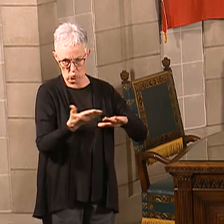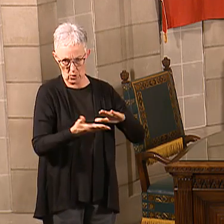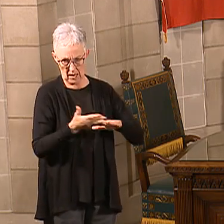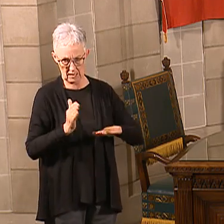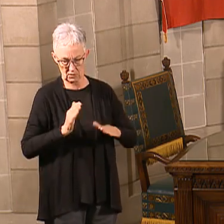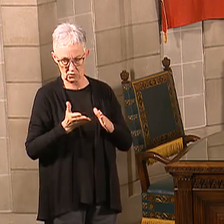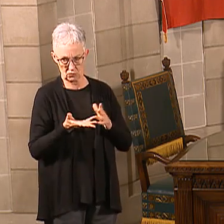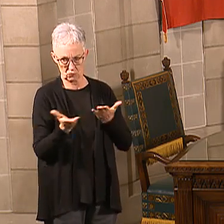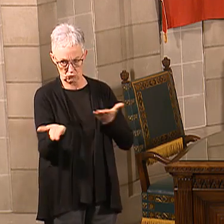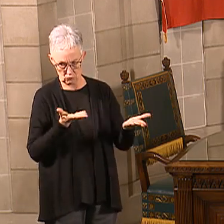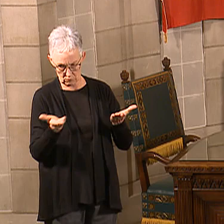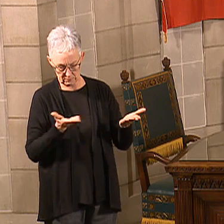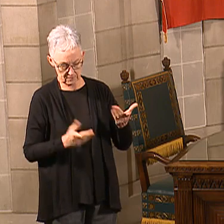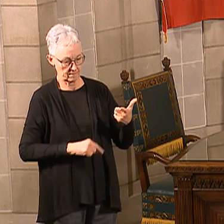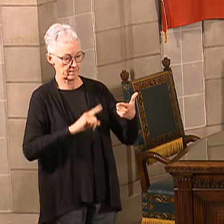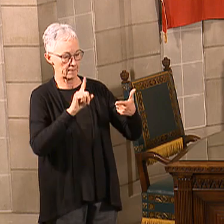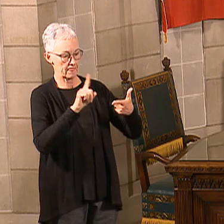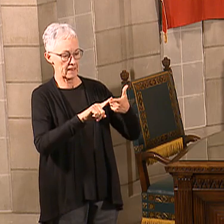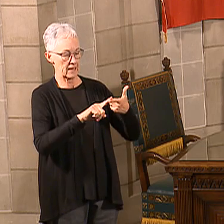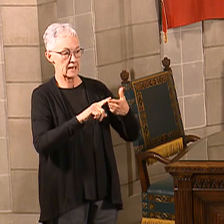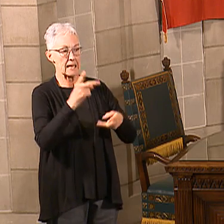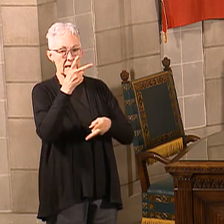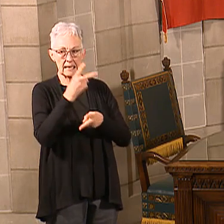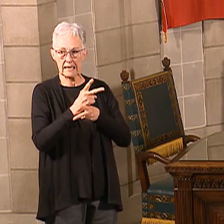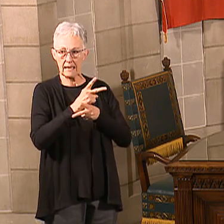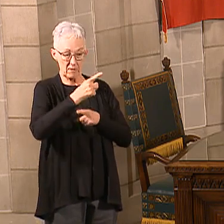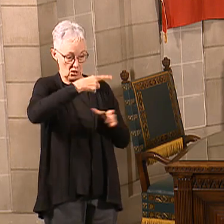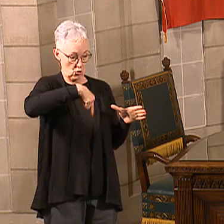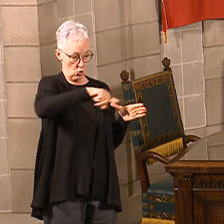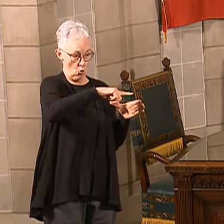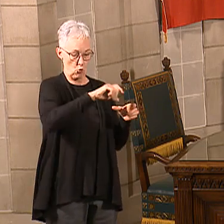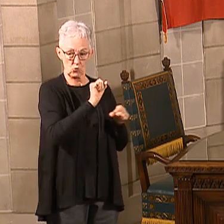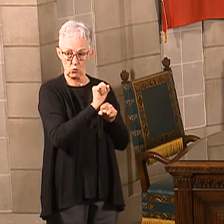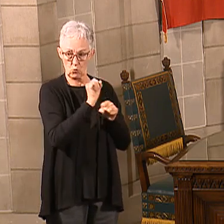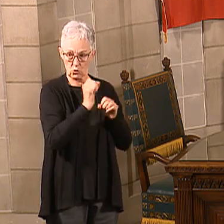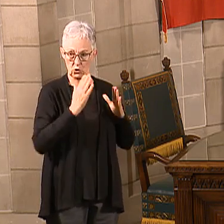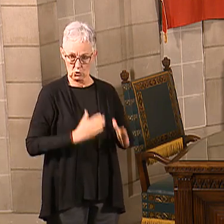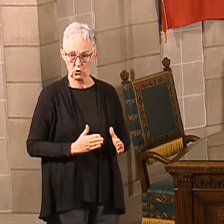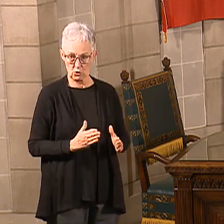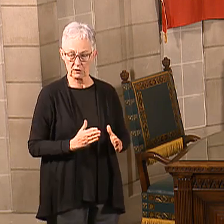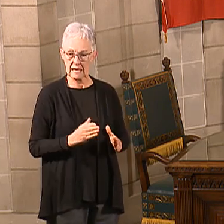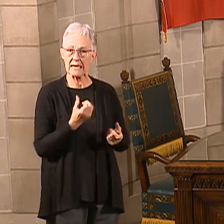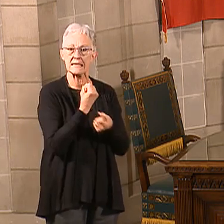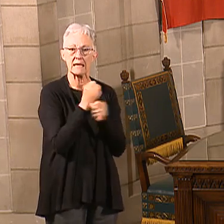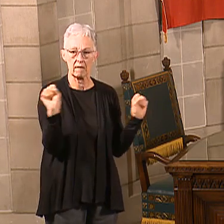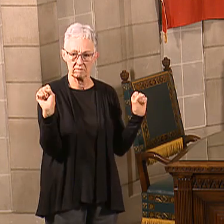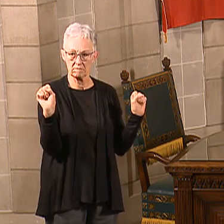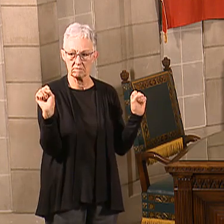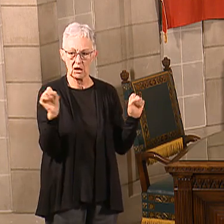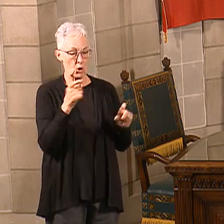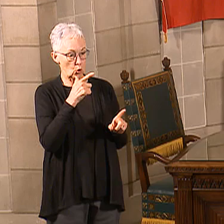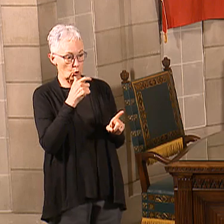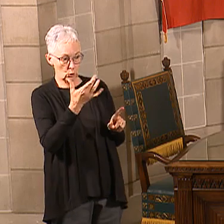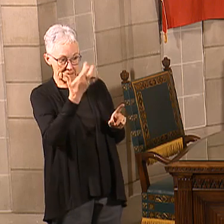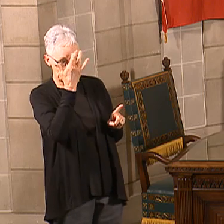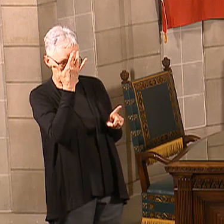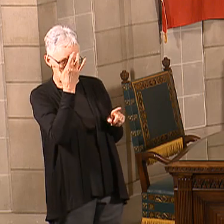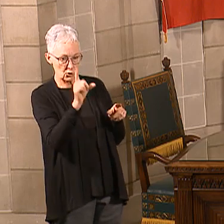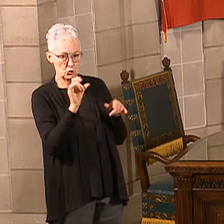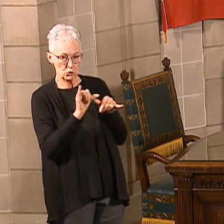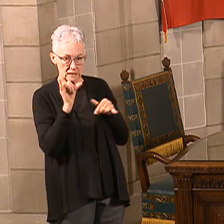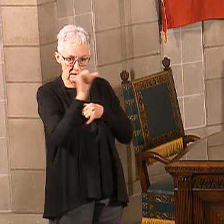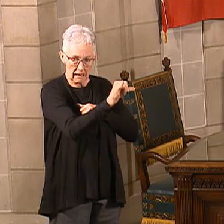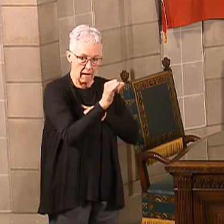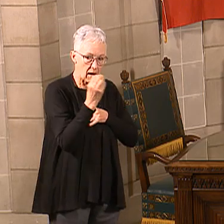for the safety of our teammates through social distancing, by having people who are sick stay home, just by using